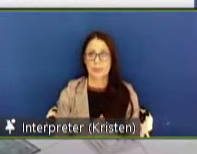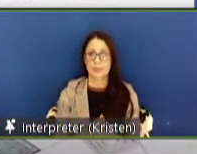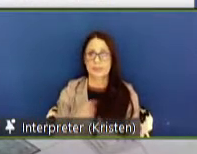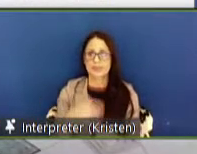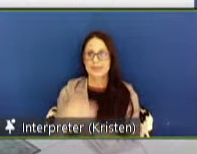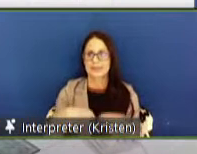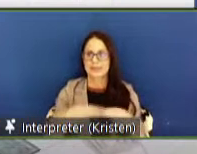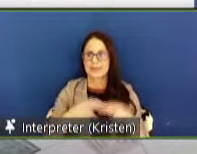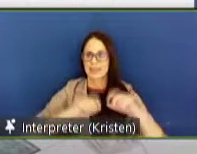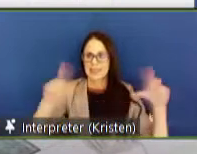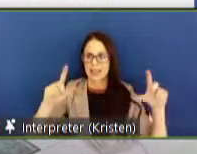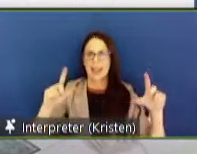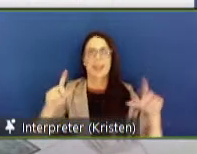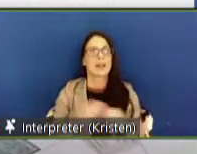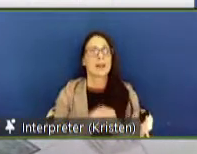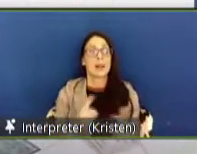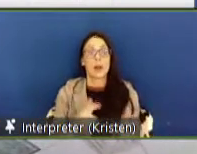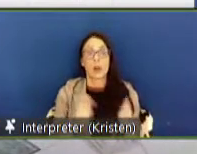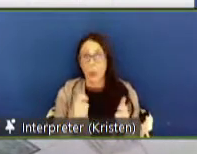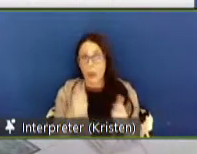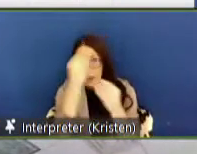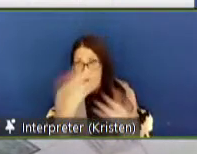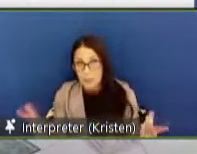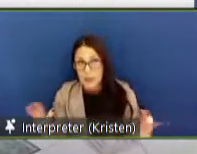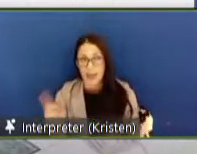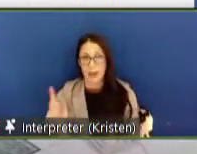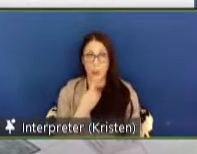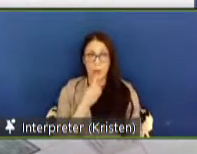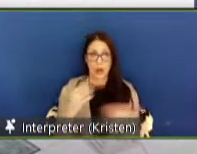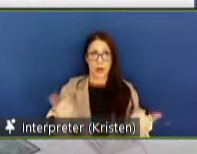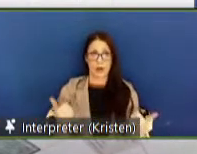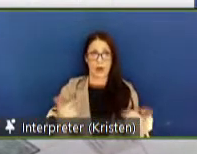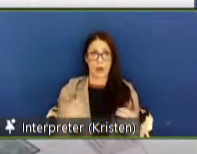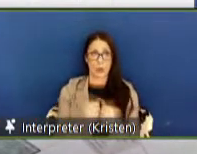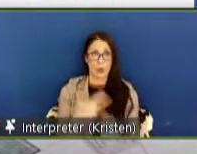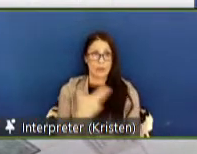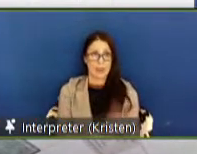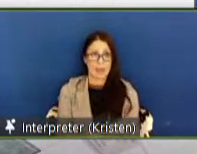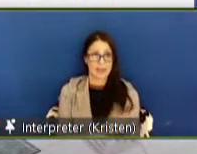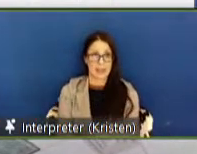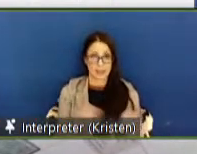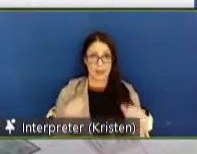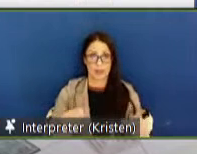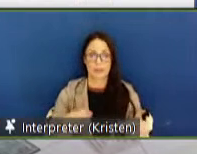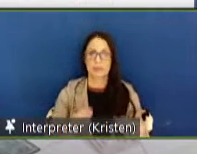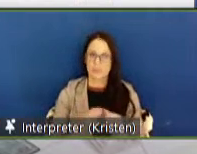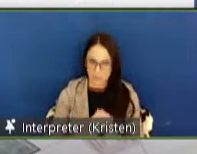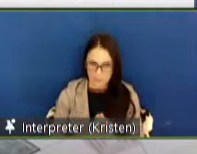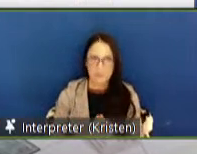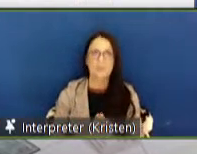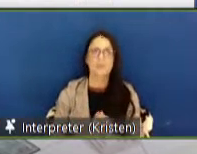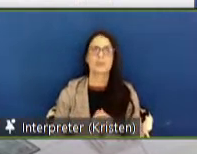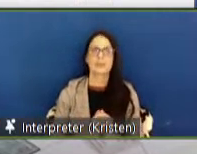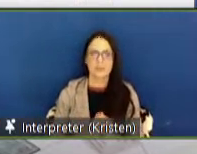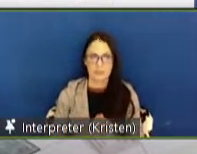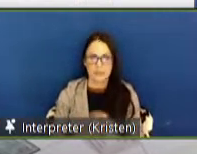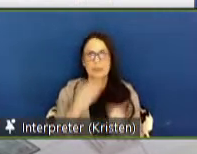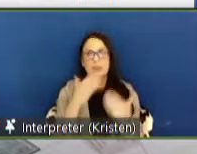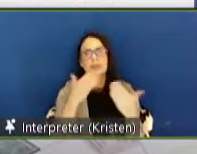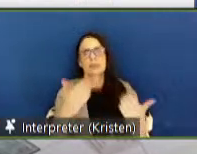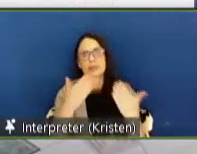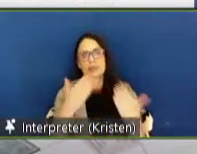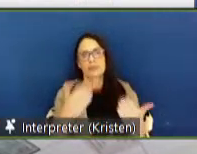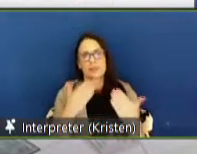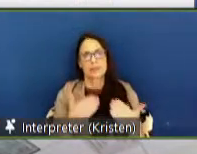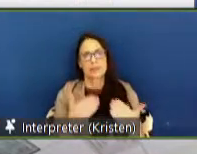I'm going to give a quick update on where we are on our vaccination efforts. First of all, so grateful that our 5